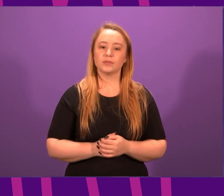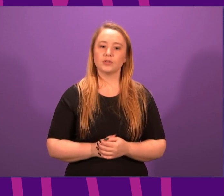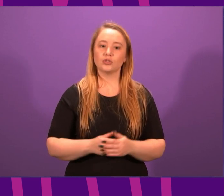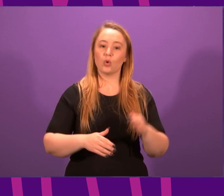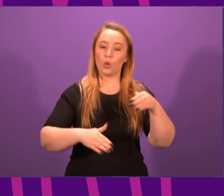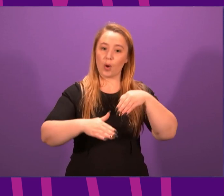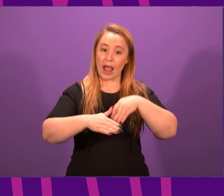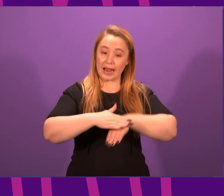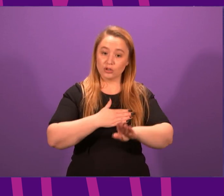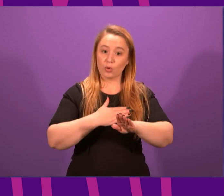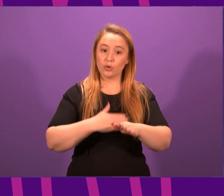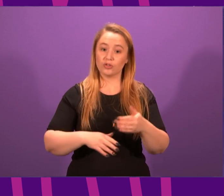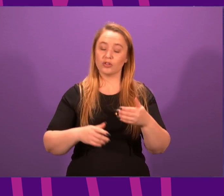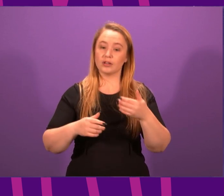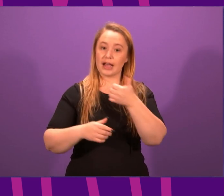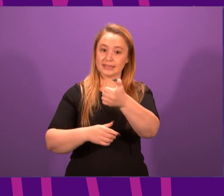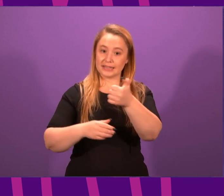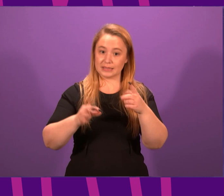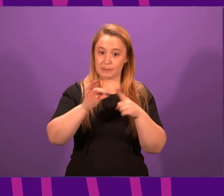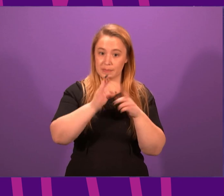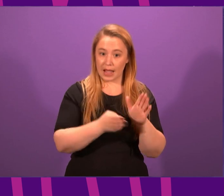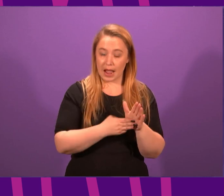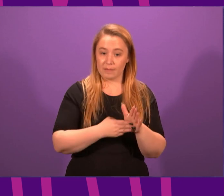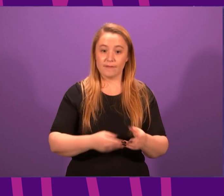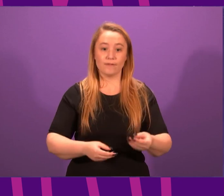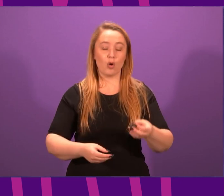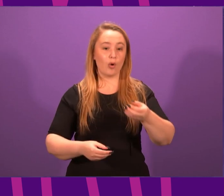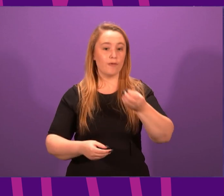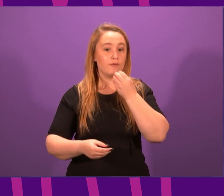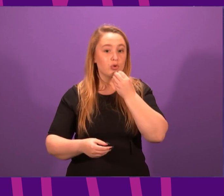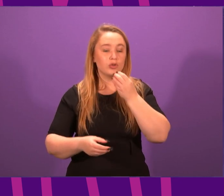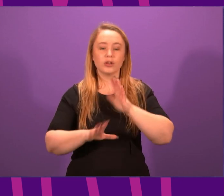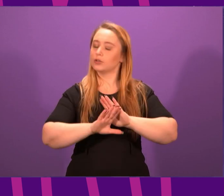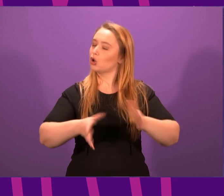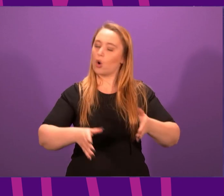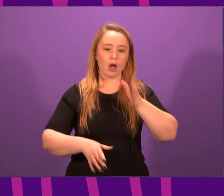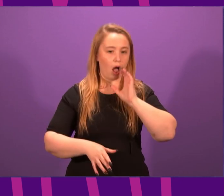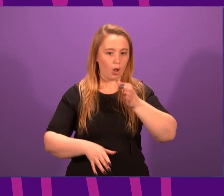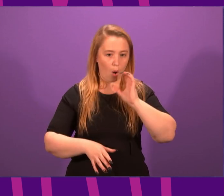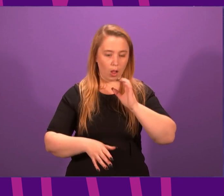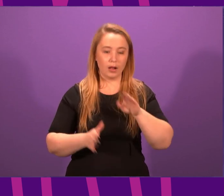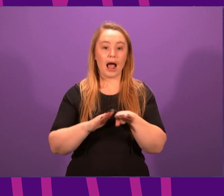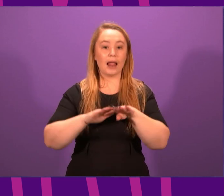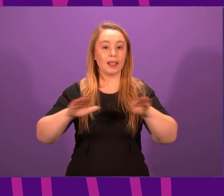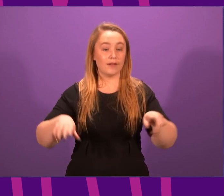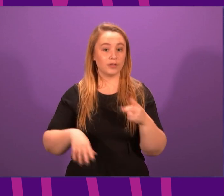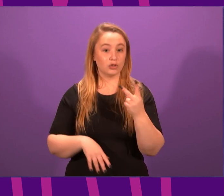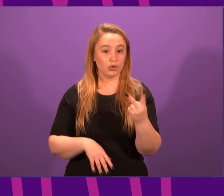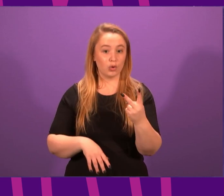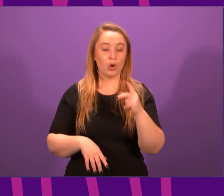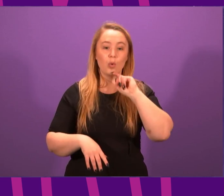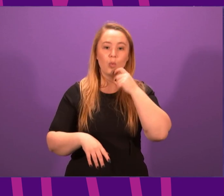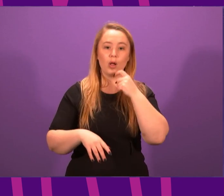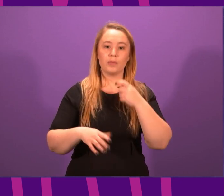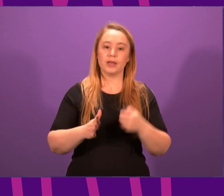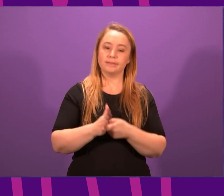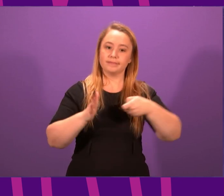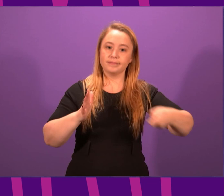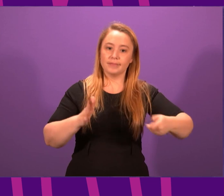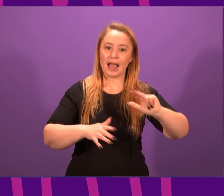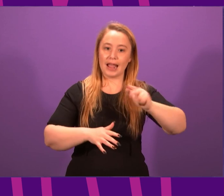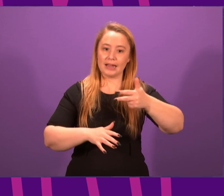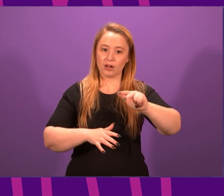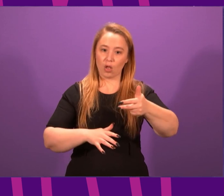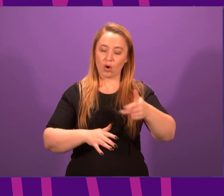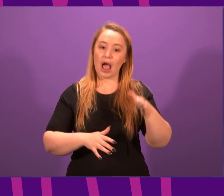indoors until 6 p.m. for the service of food and non-alcoholic drinks only. At level two, that will be extended to 8 p.m. and alcohol will